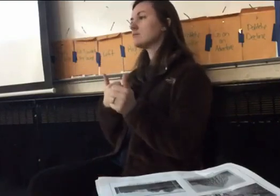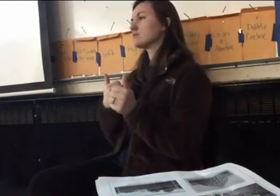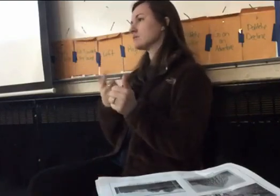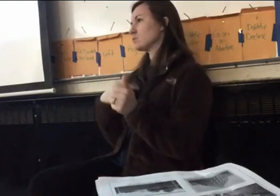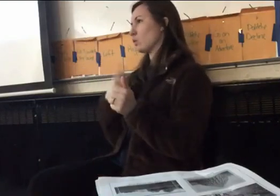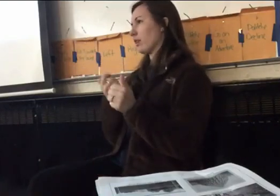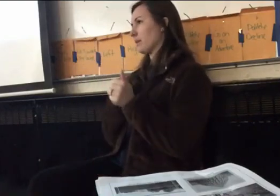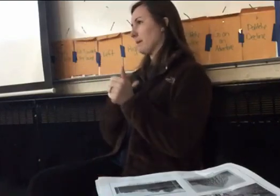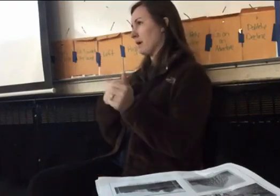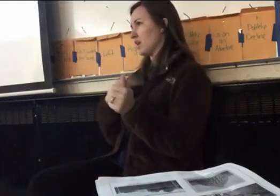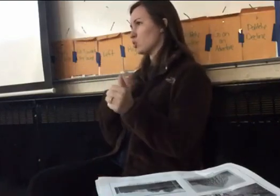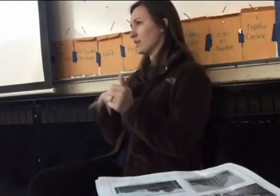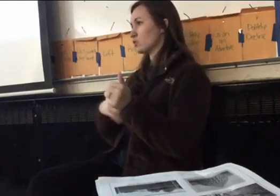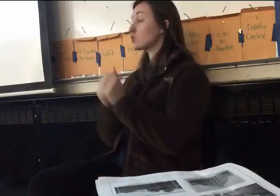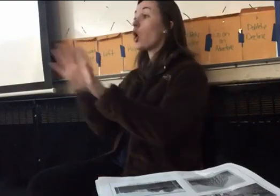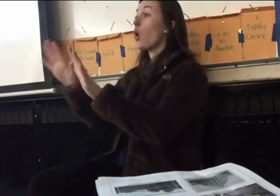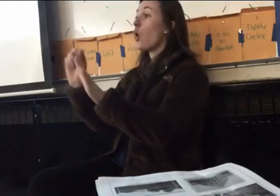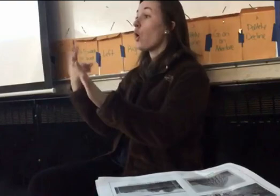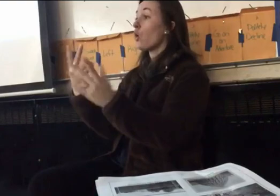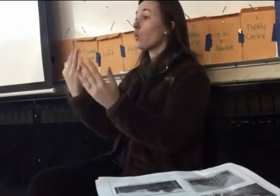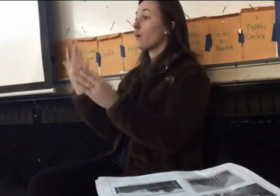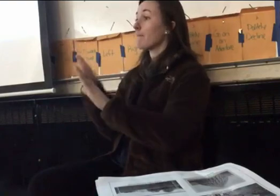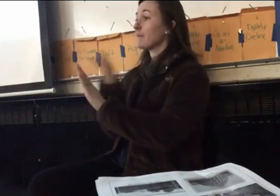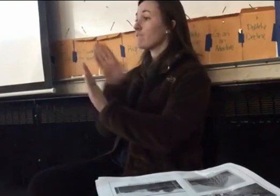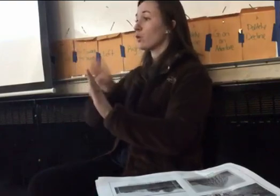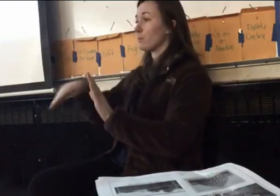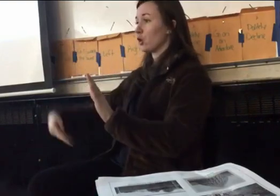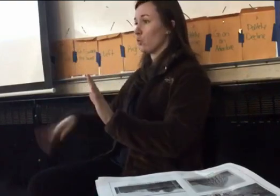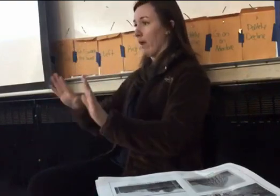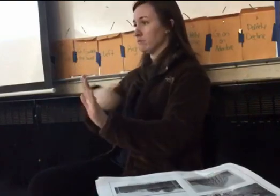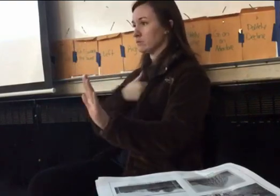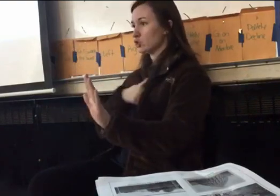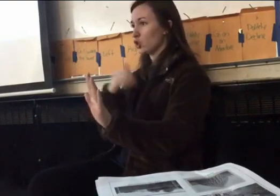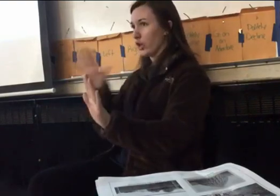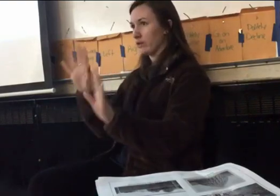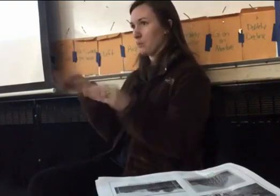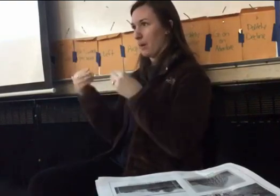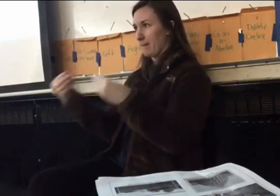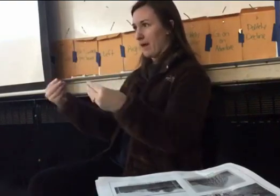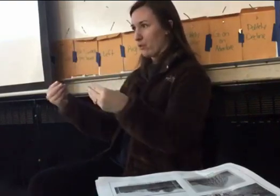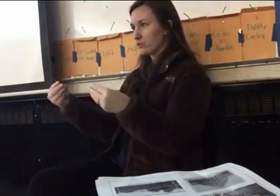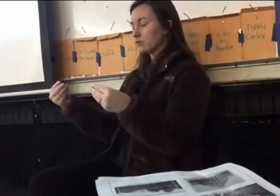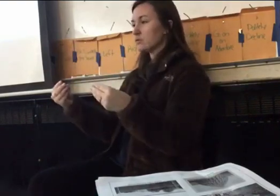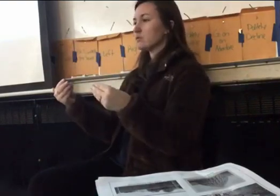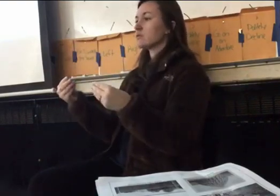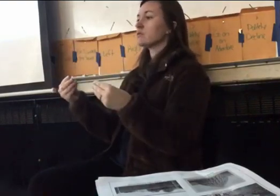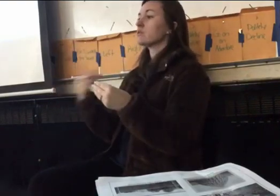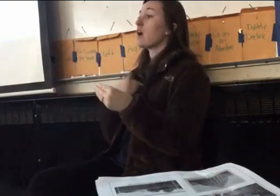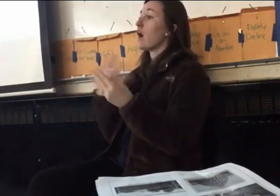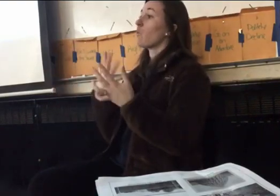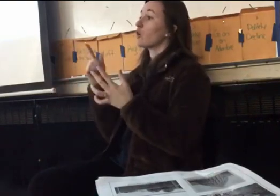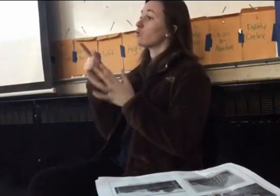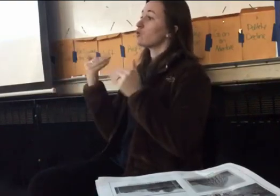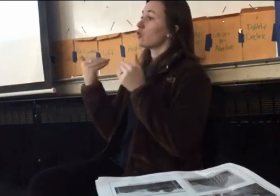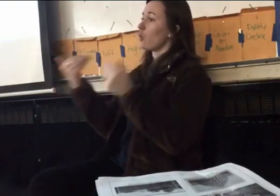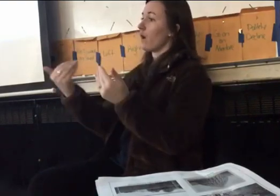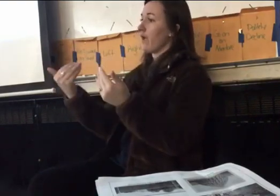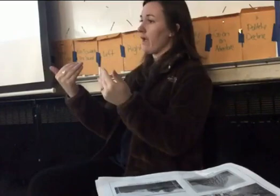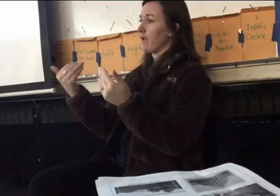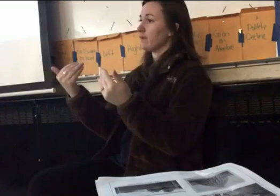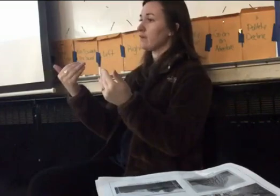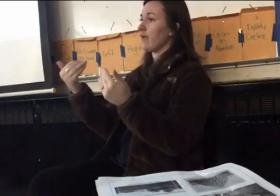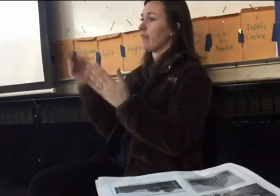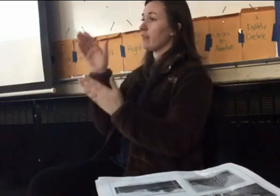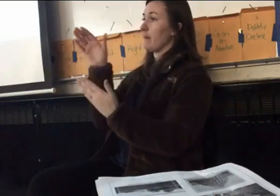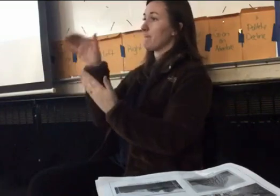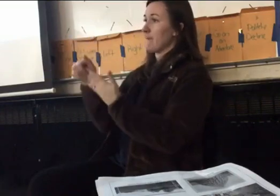much together. Oh, wait, before you put it away, excuse me, I apologize. Bring it back out. I want you to go ahead and flip this packet to